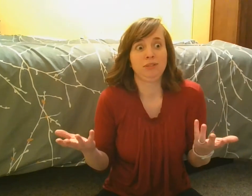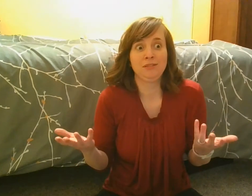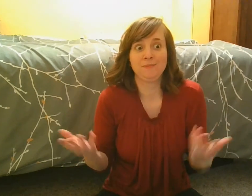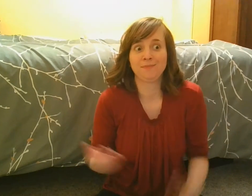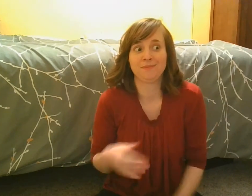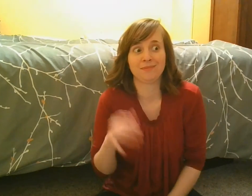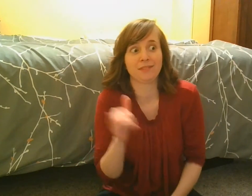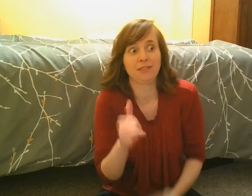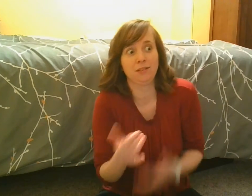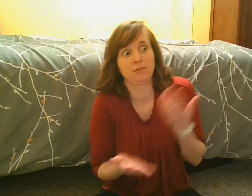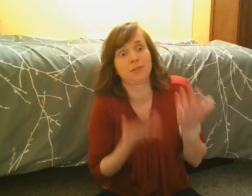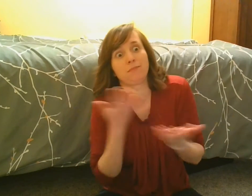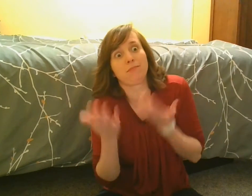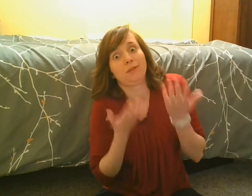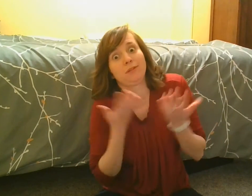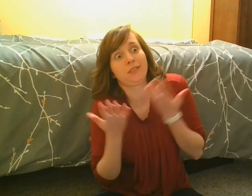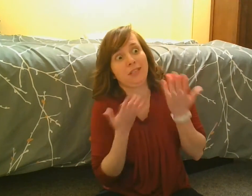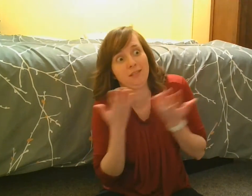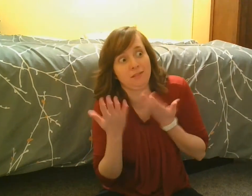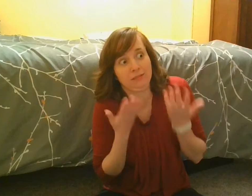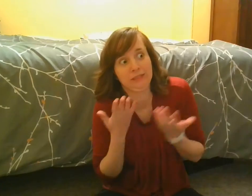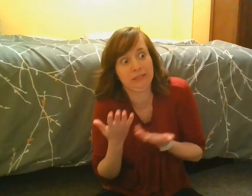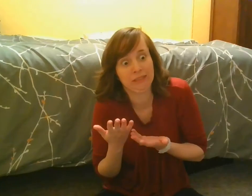Well, that was embarrassing.